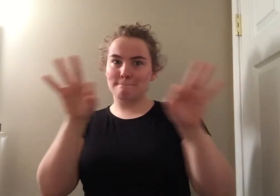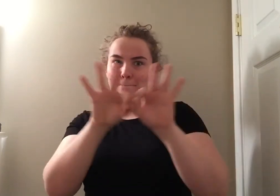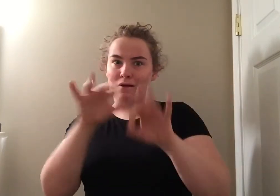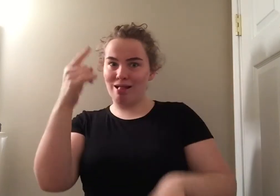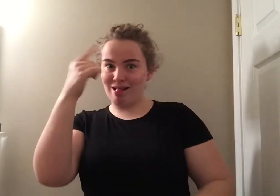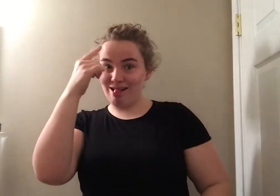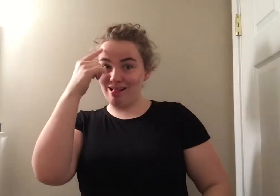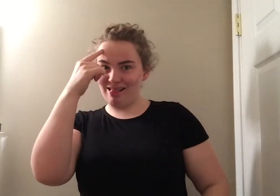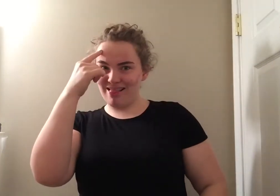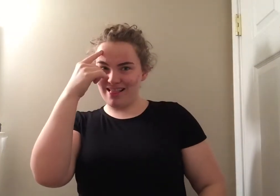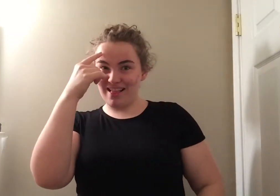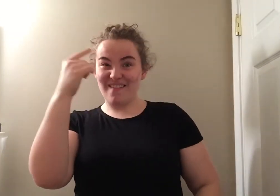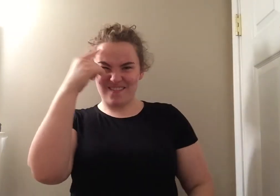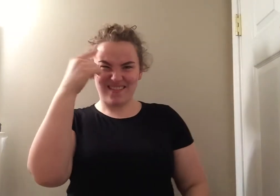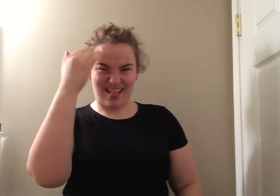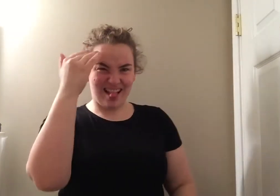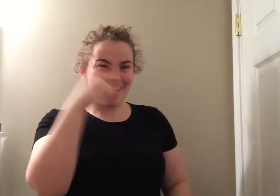idea with the